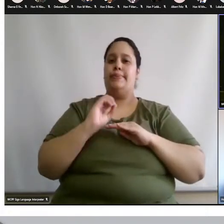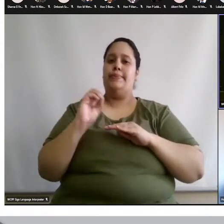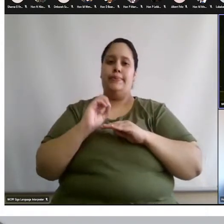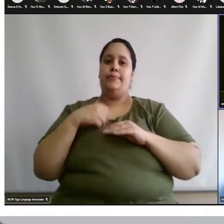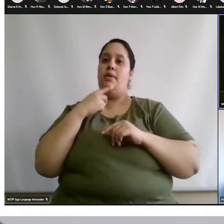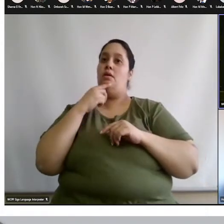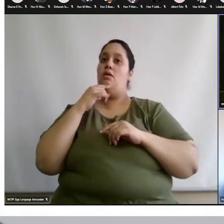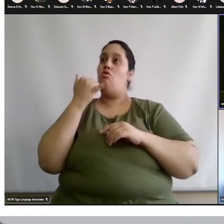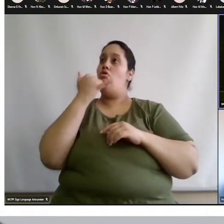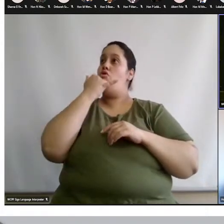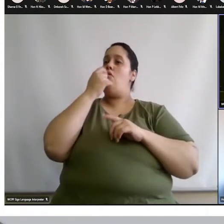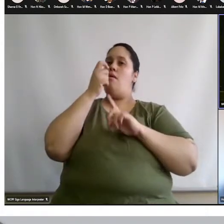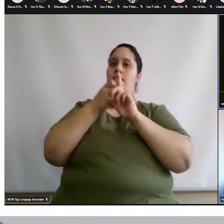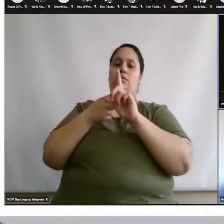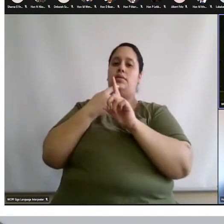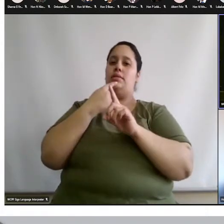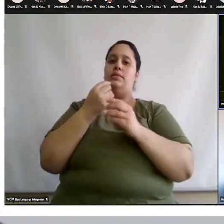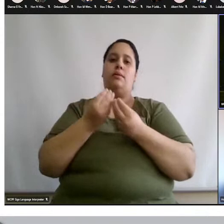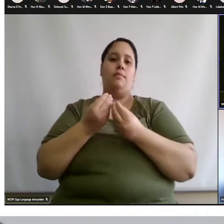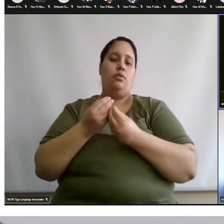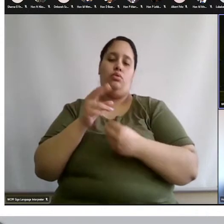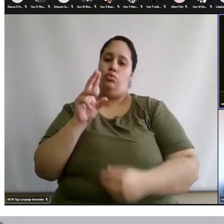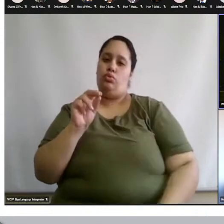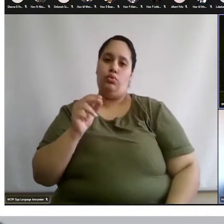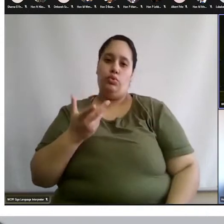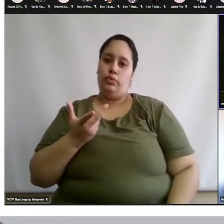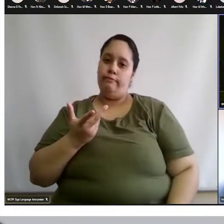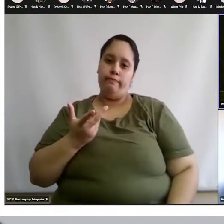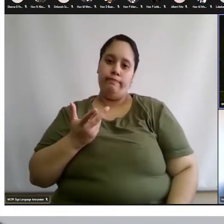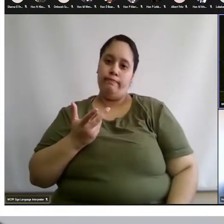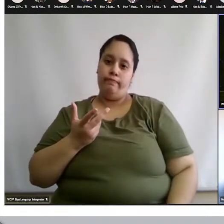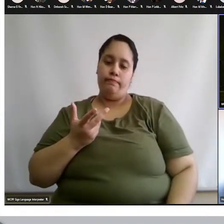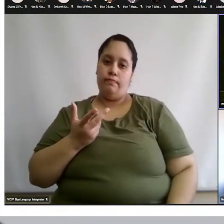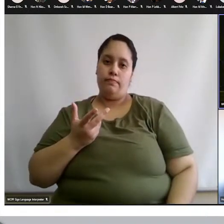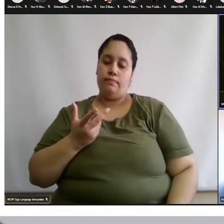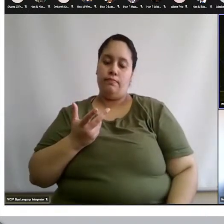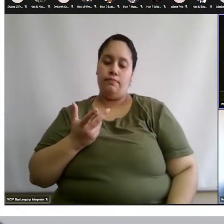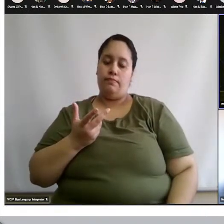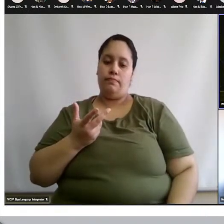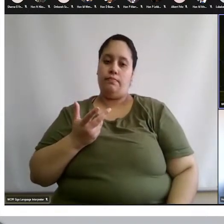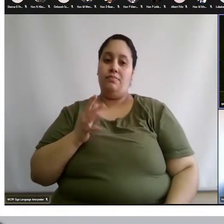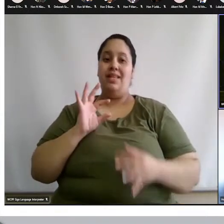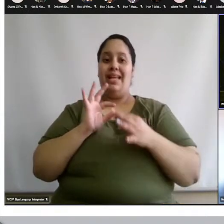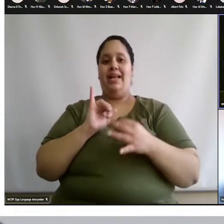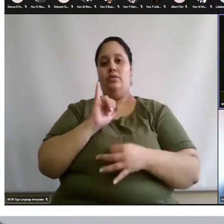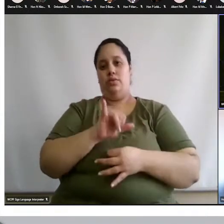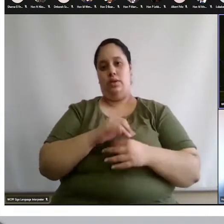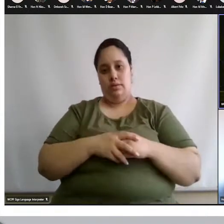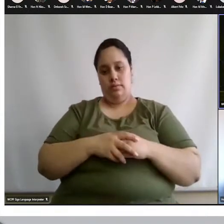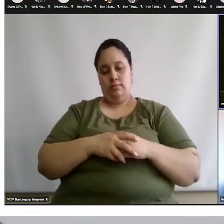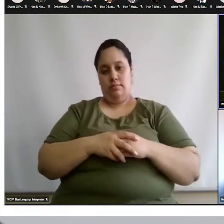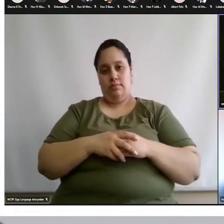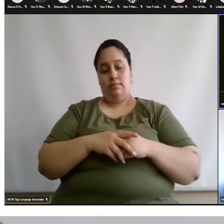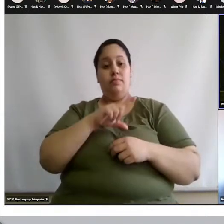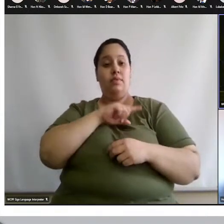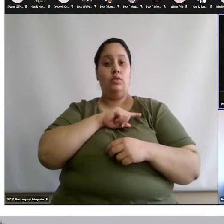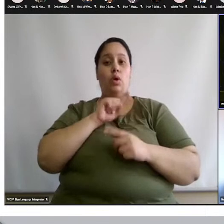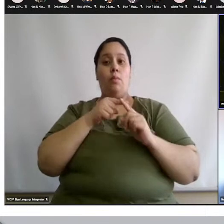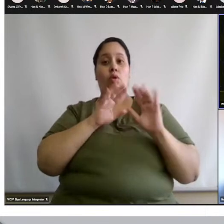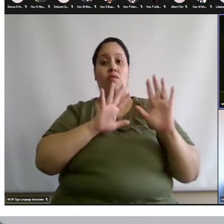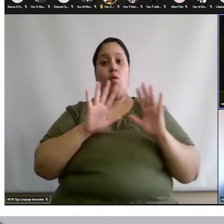any wrongdoing on the part of the Honorable Dagmo in this regard. And therefore, your point of